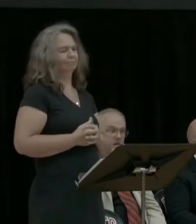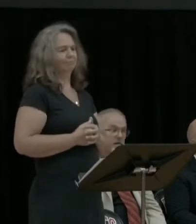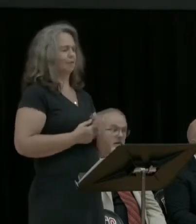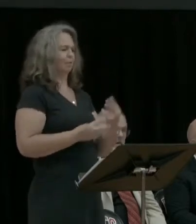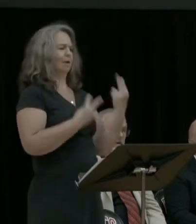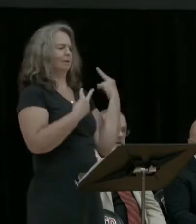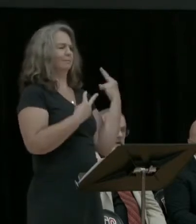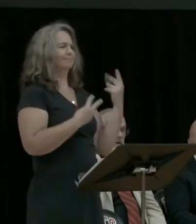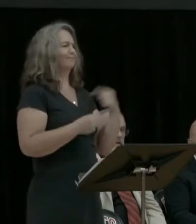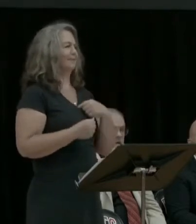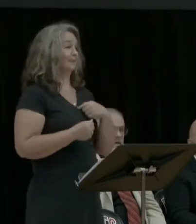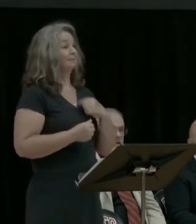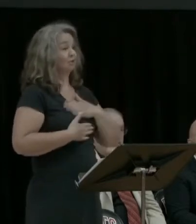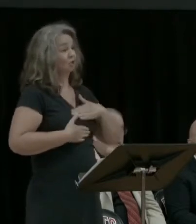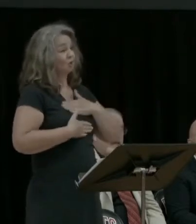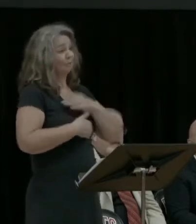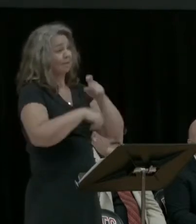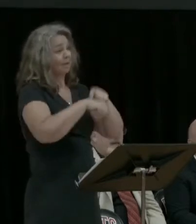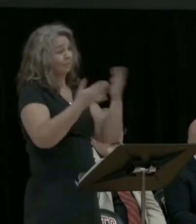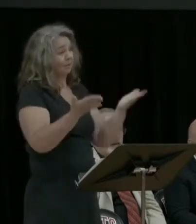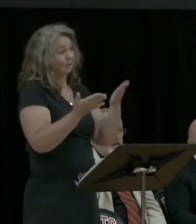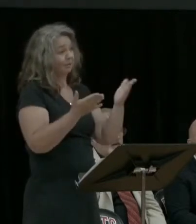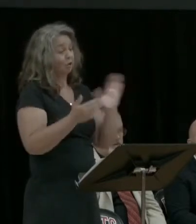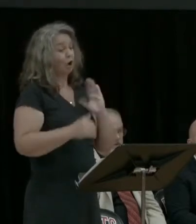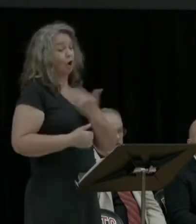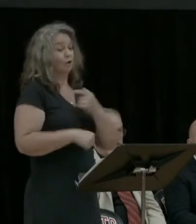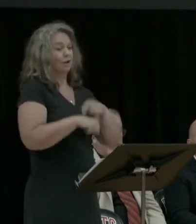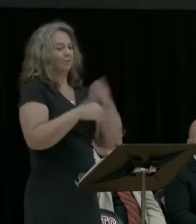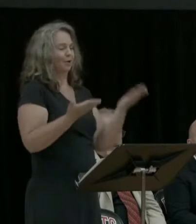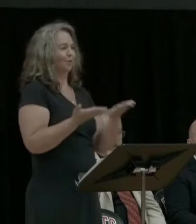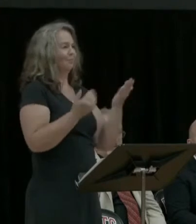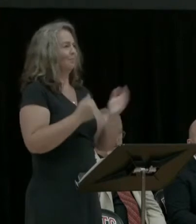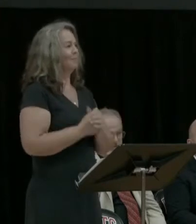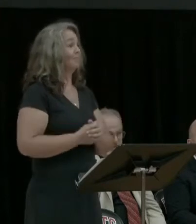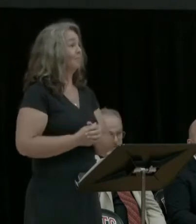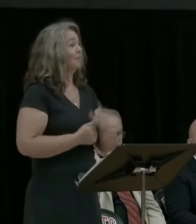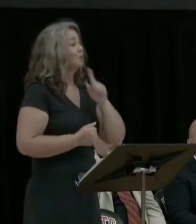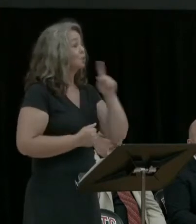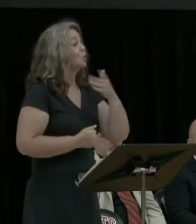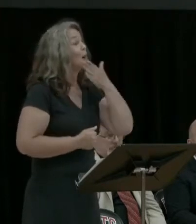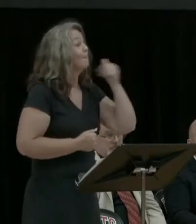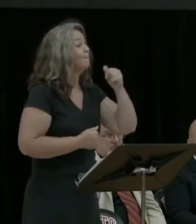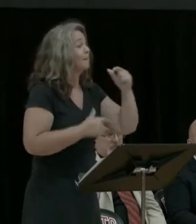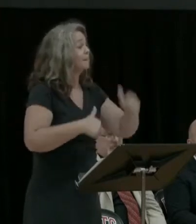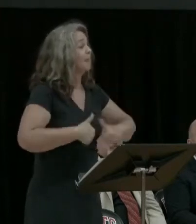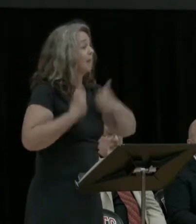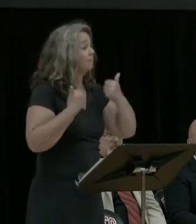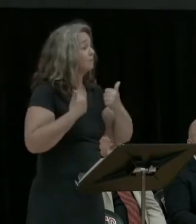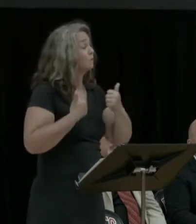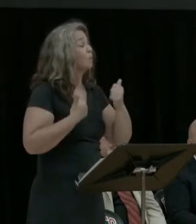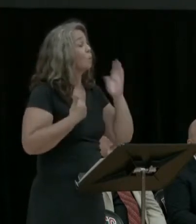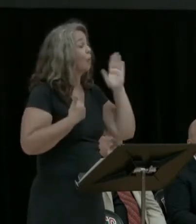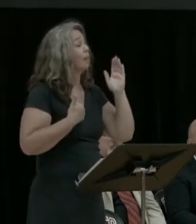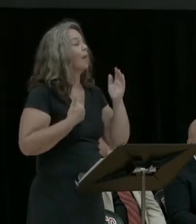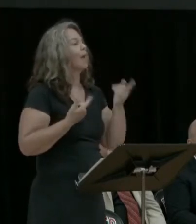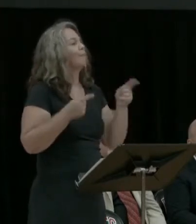you, did enjoy my time here, or our time here, the true best years of our lives are yet to